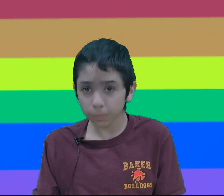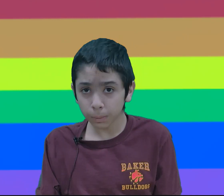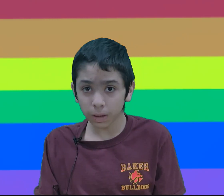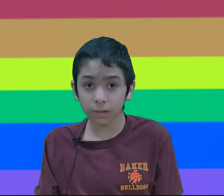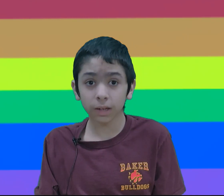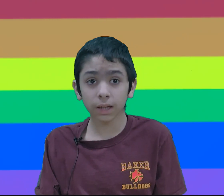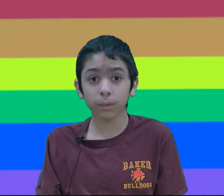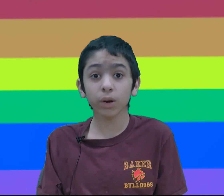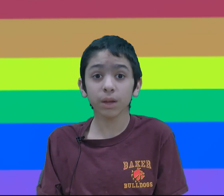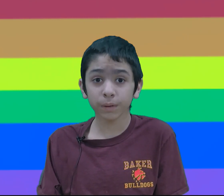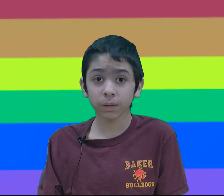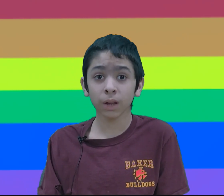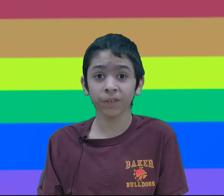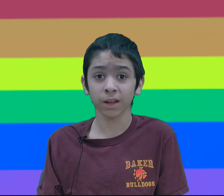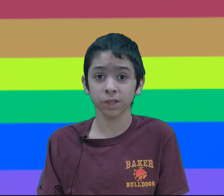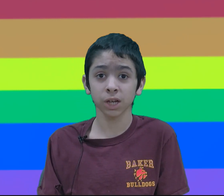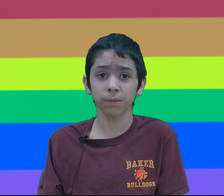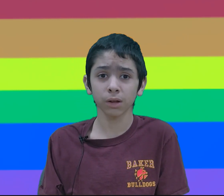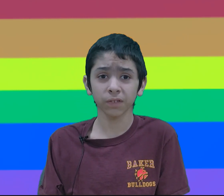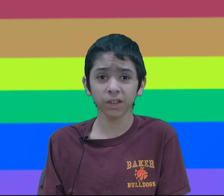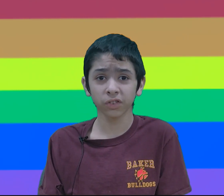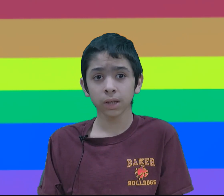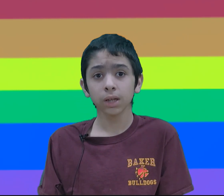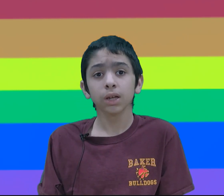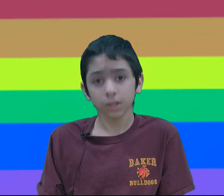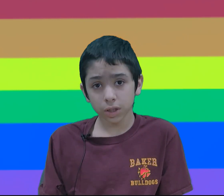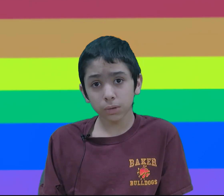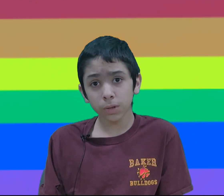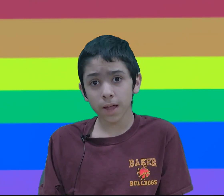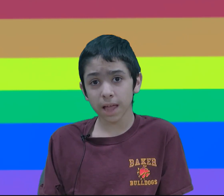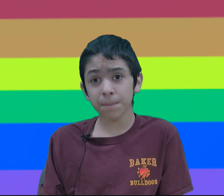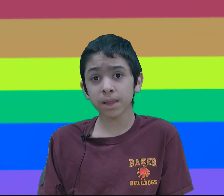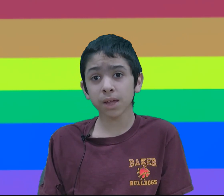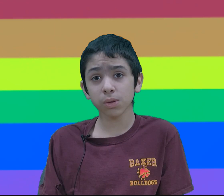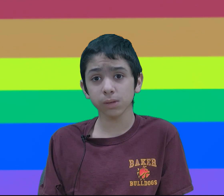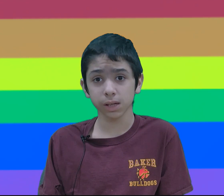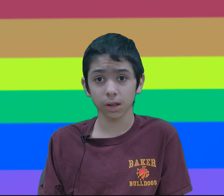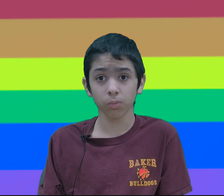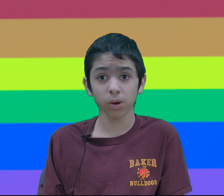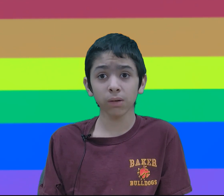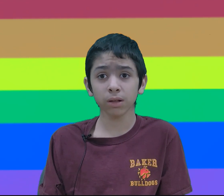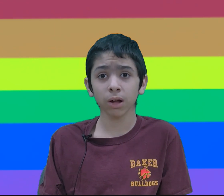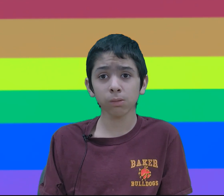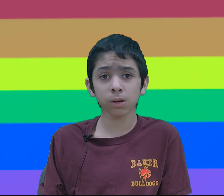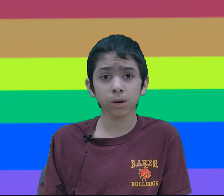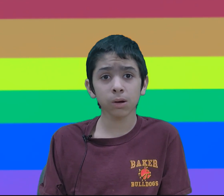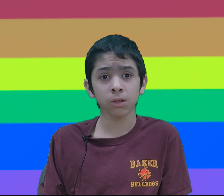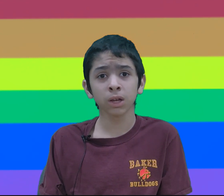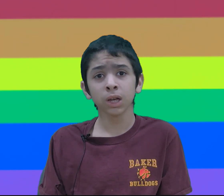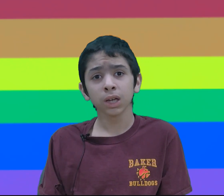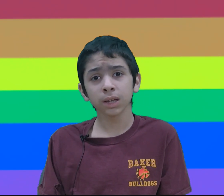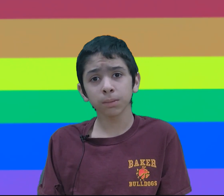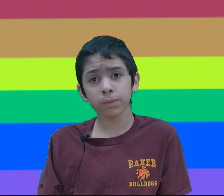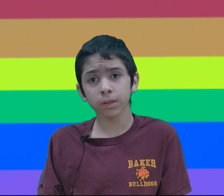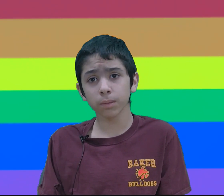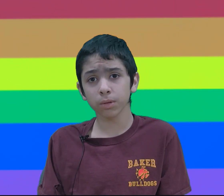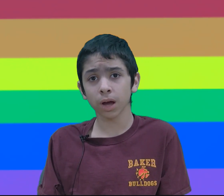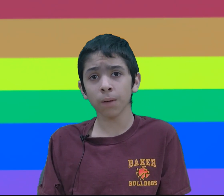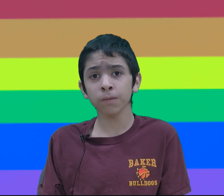Brandon. Today, I'm going to give you some fun facts to share with your friends. Did you know that lapis lazuli is the rarest color on Earth, and that blue is the most common favorite